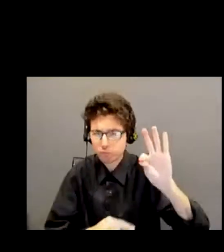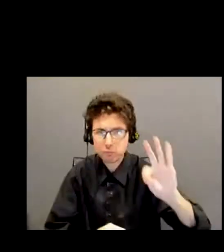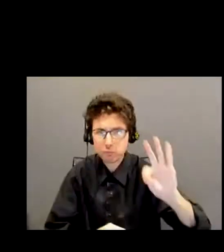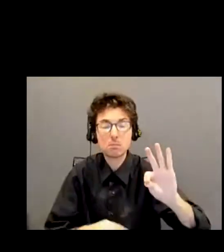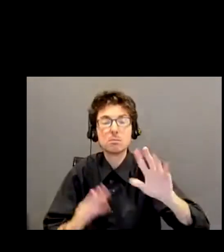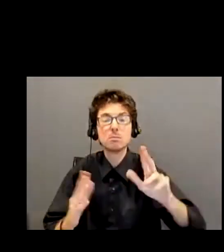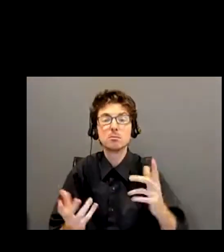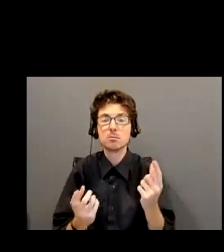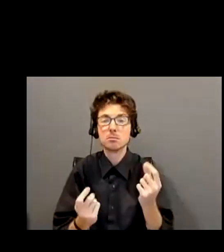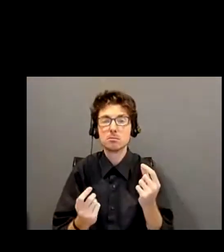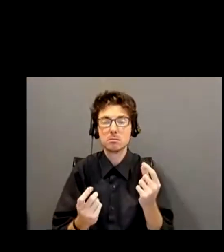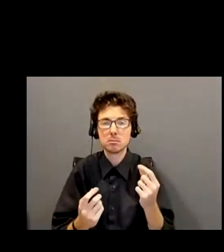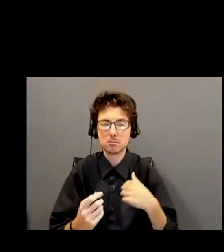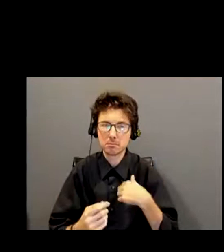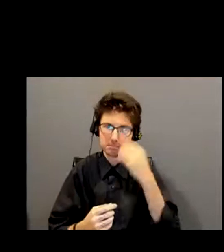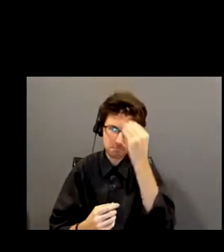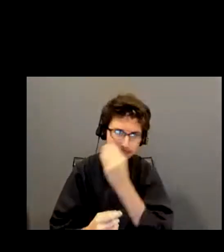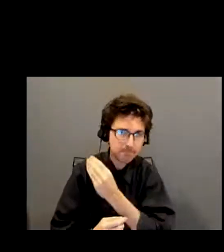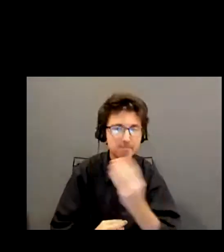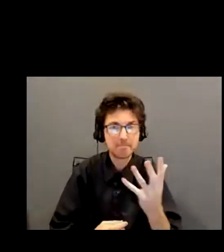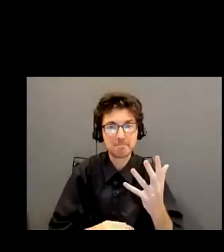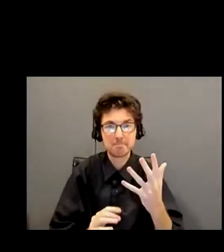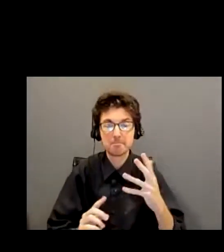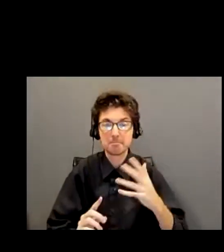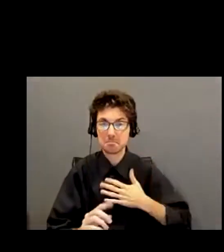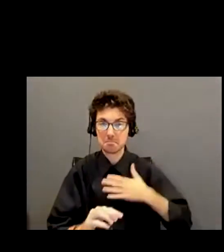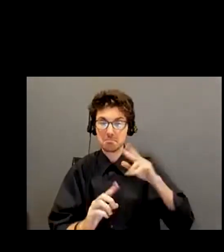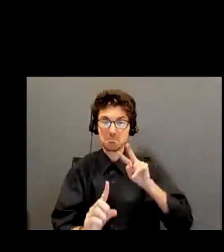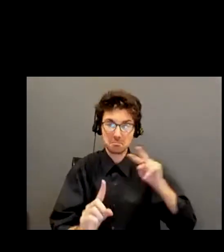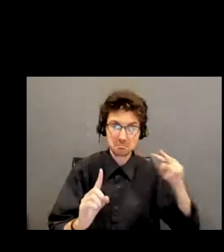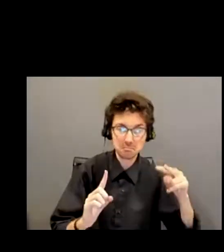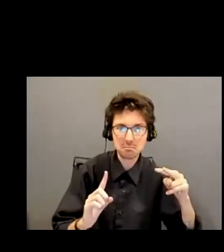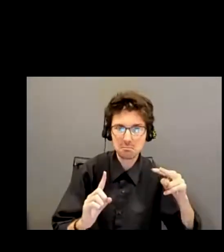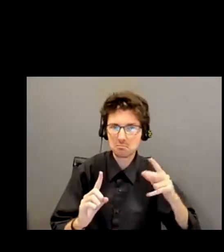perspective would be significant also in the CRPD committee.